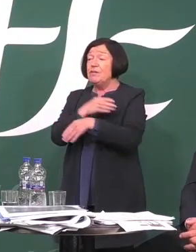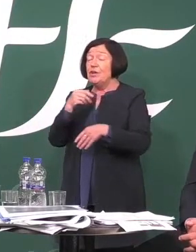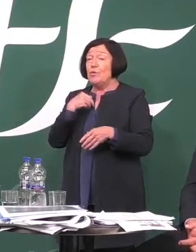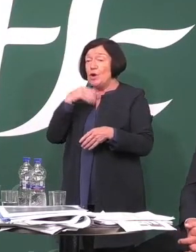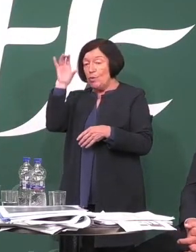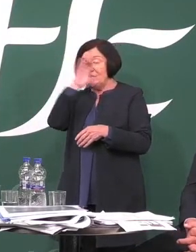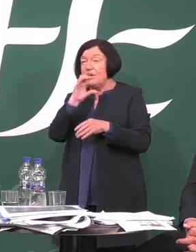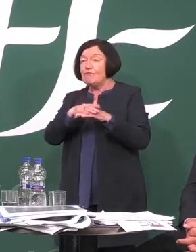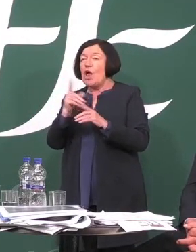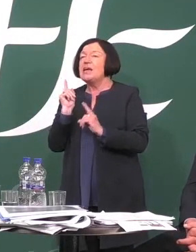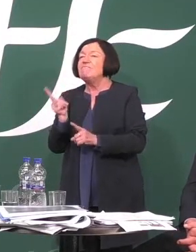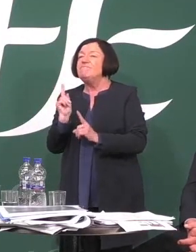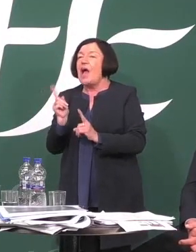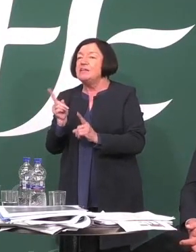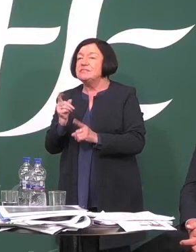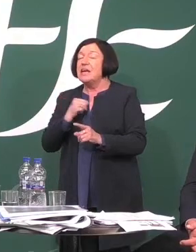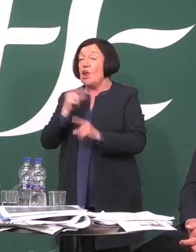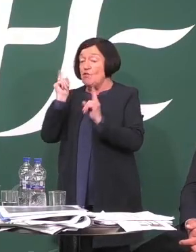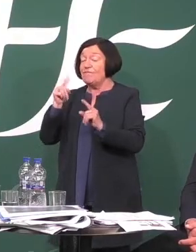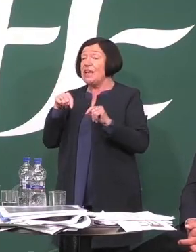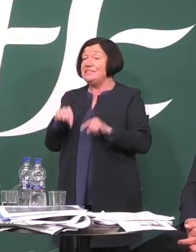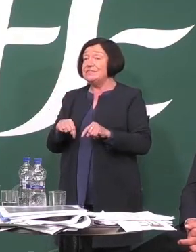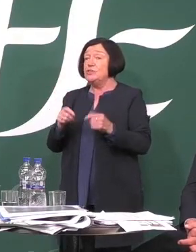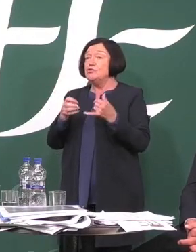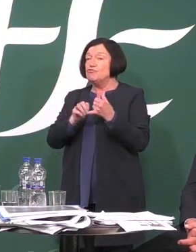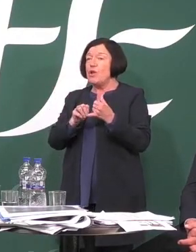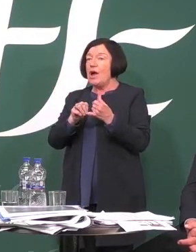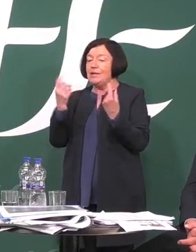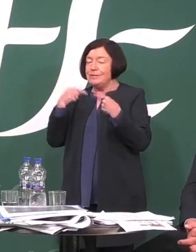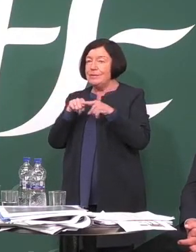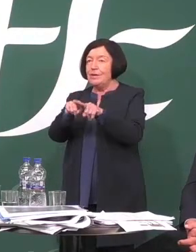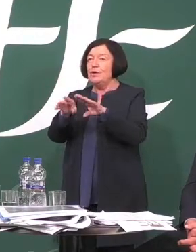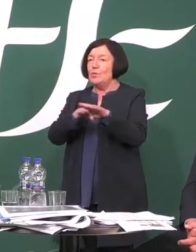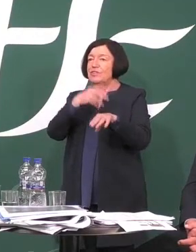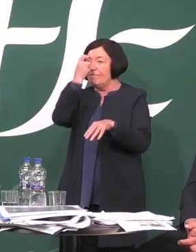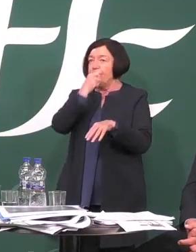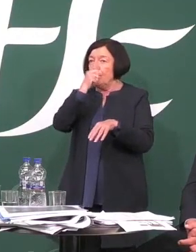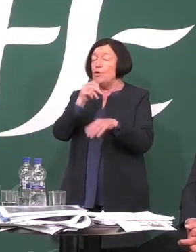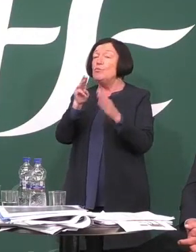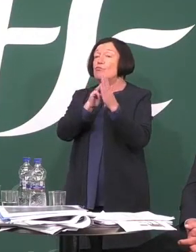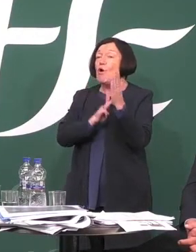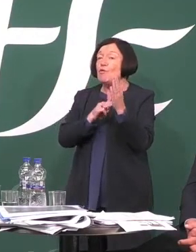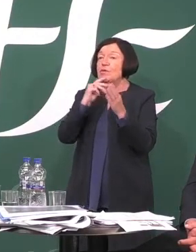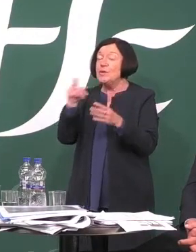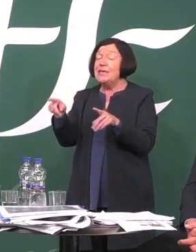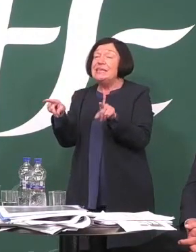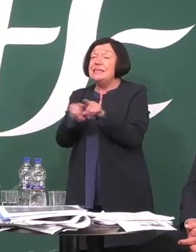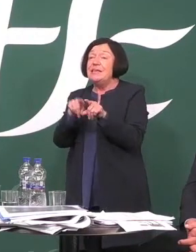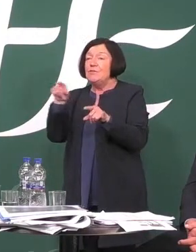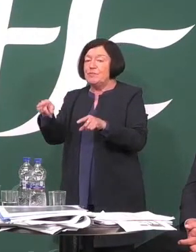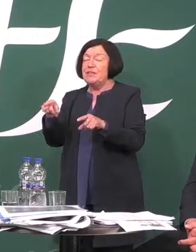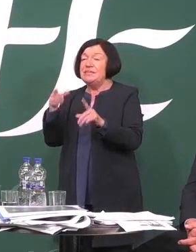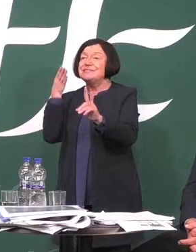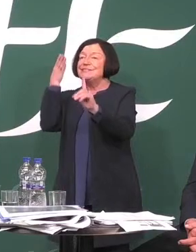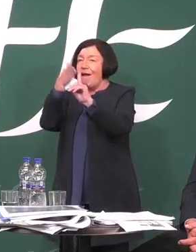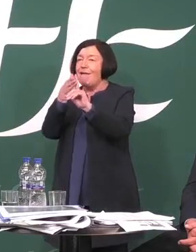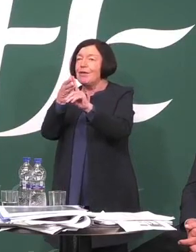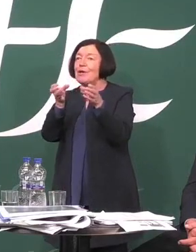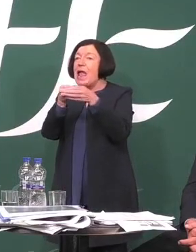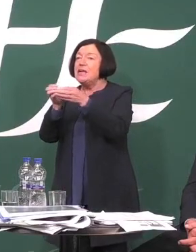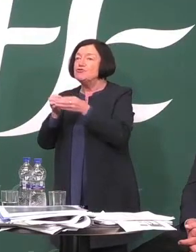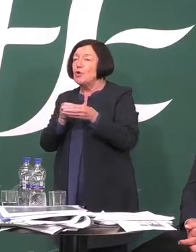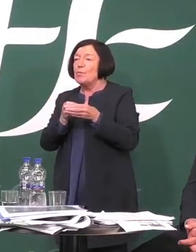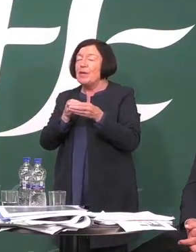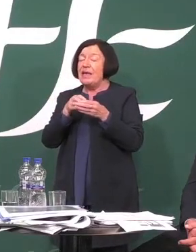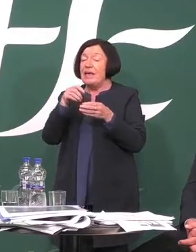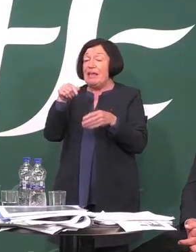preliminary advice, and our advice here is to try and align it with the flu vaccination programme, because there's synergies in terms of the target population and the time